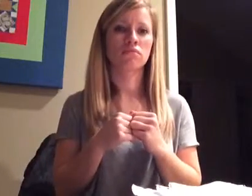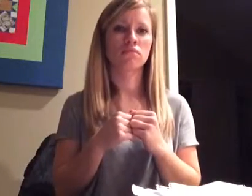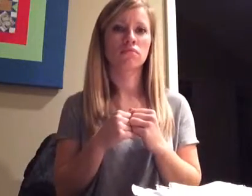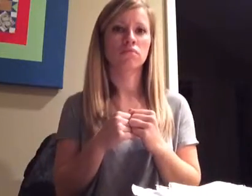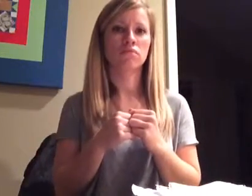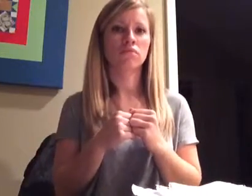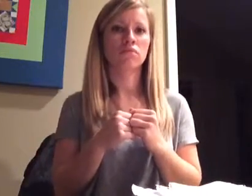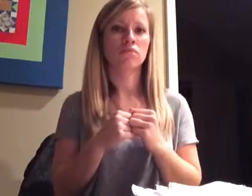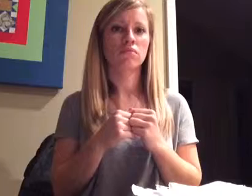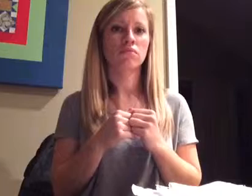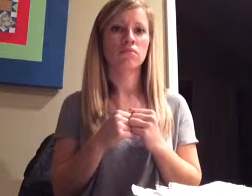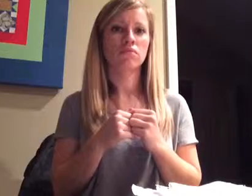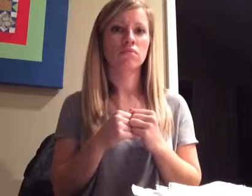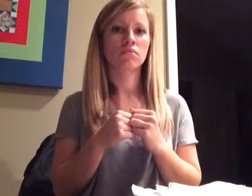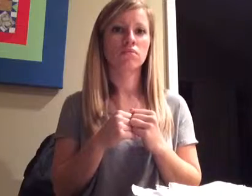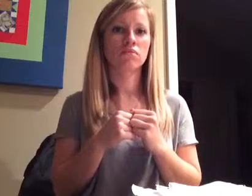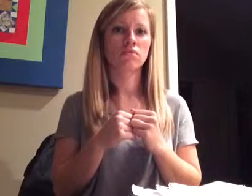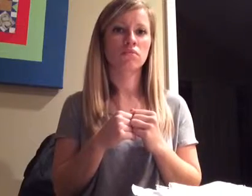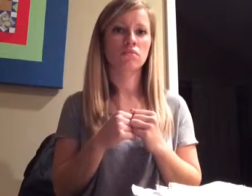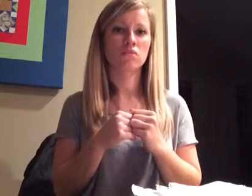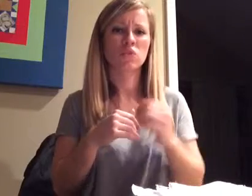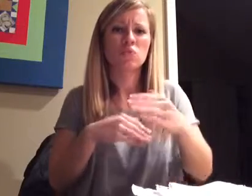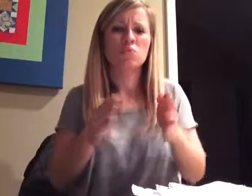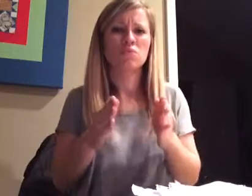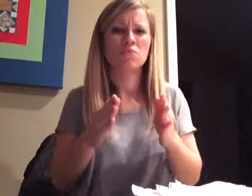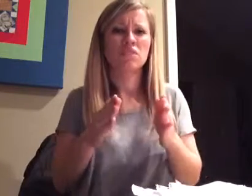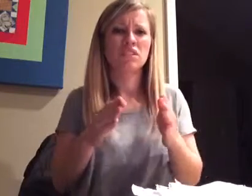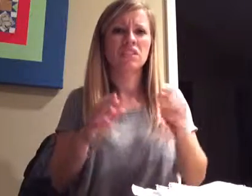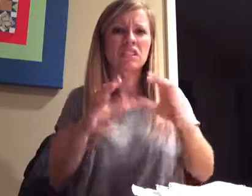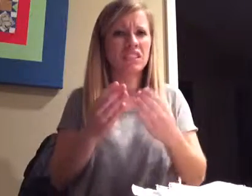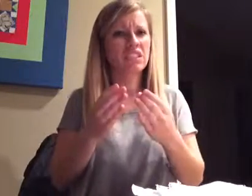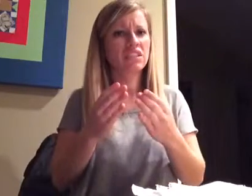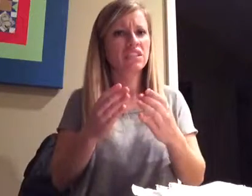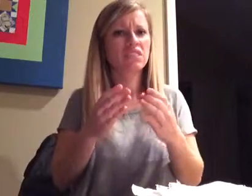So we must give every child a place to sit and a teacher to learn from.